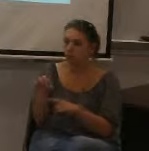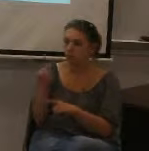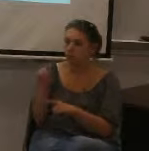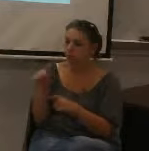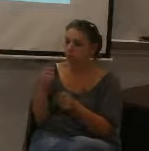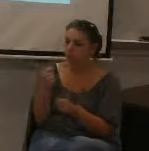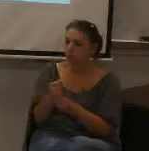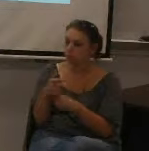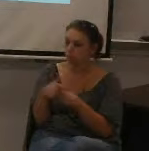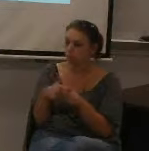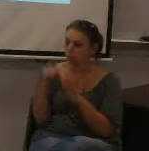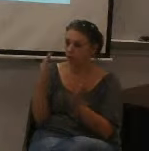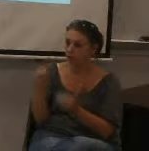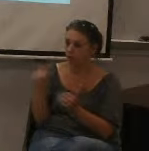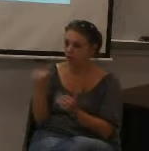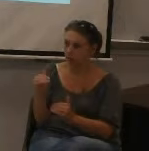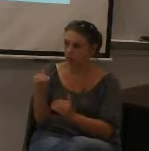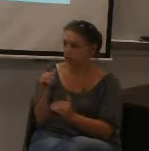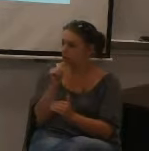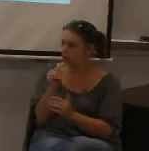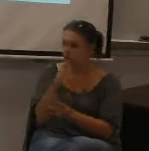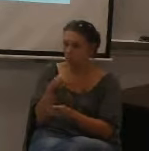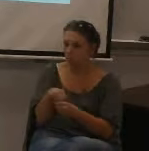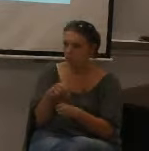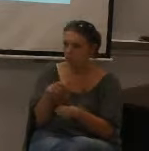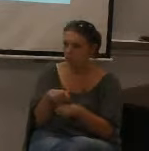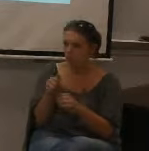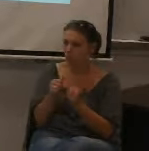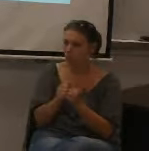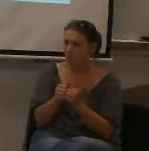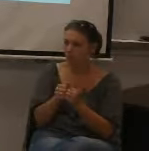period. This doesn't include that time period of